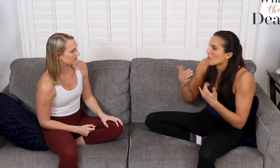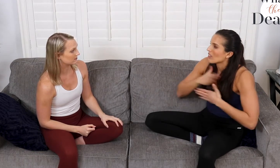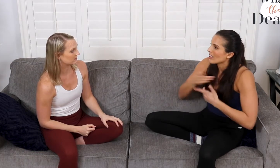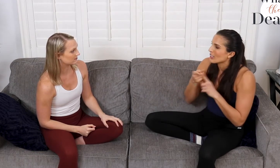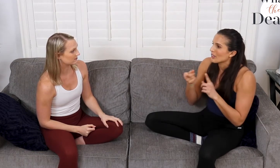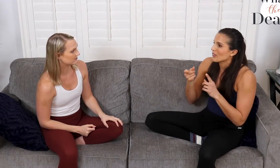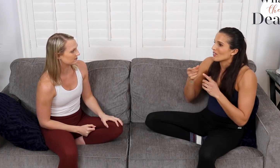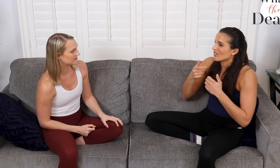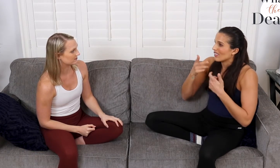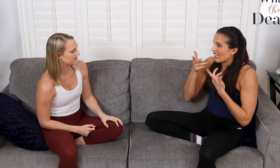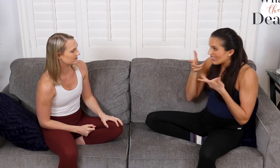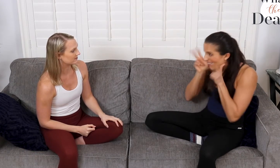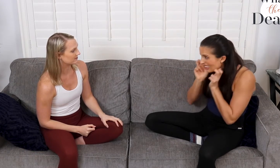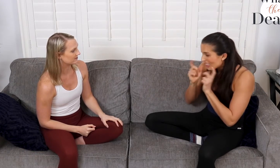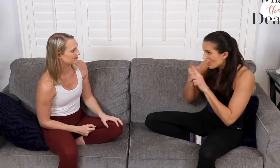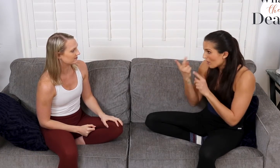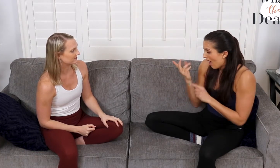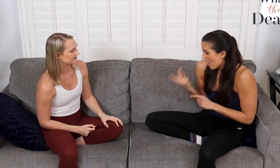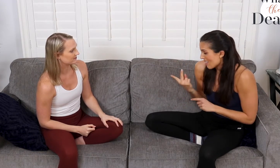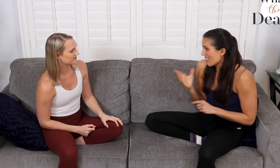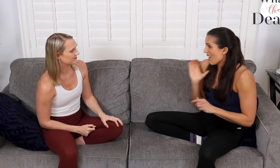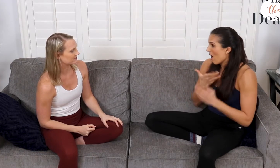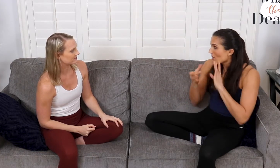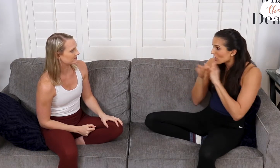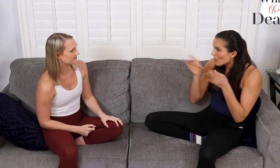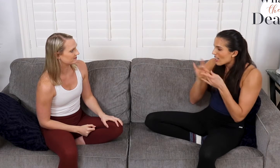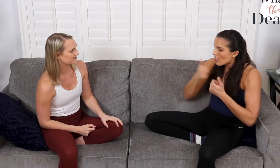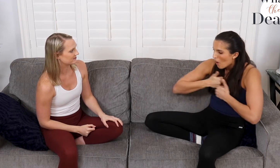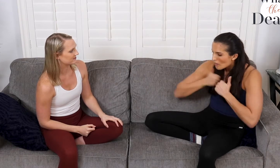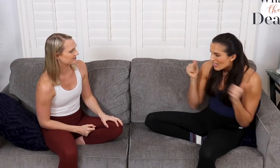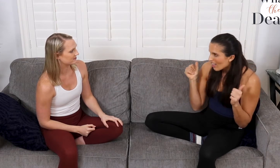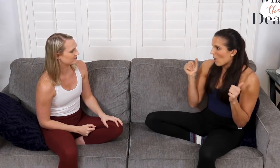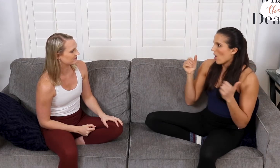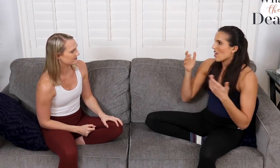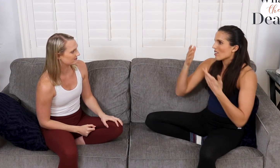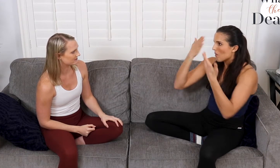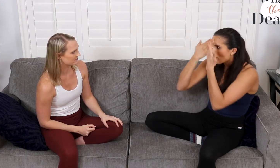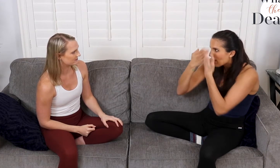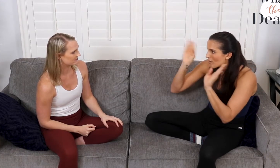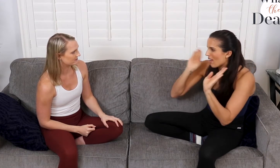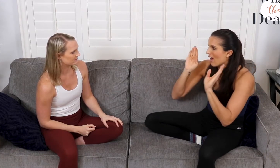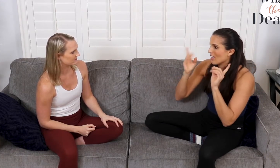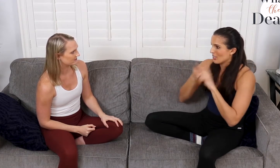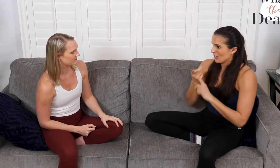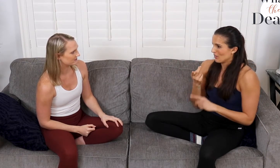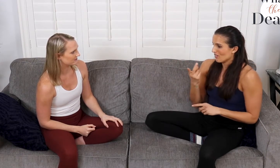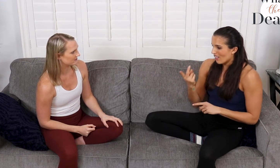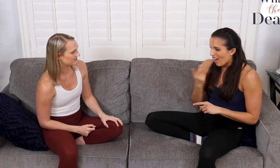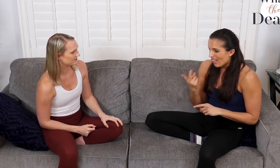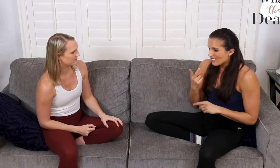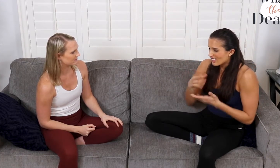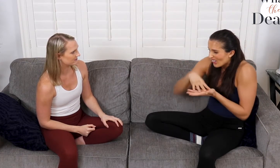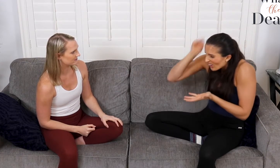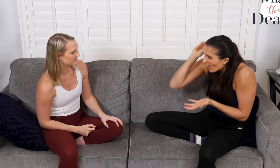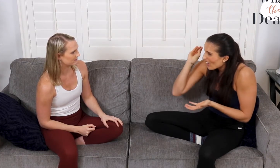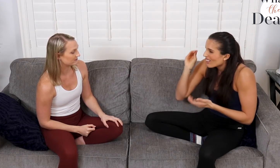so smoothly. And he said, "Hey, I'm finally able to do this with you without Sarah. And I really like being able